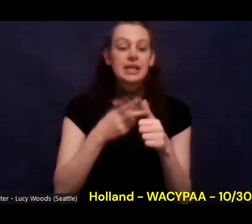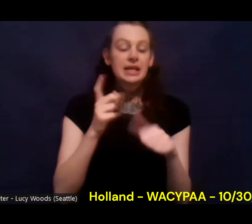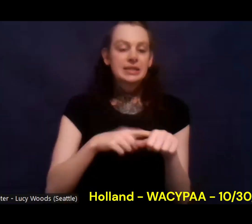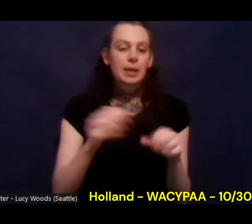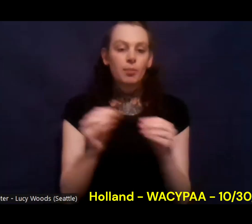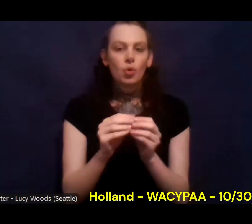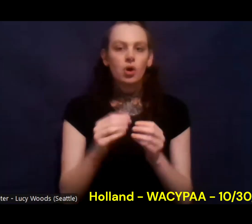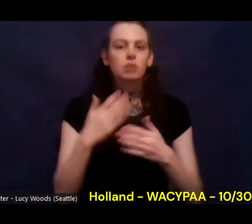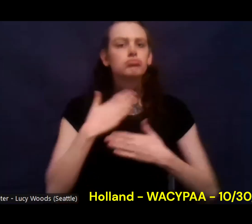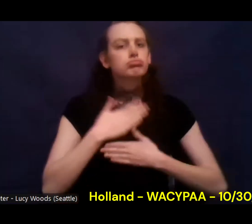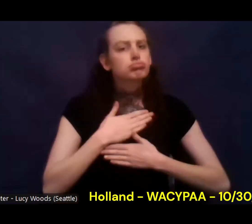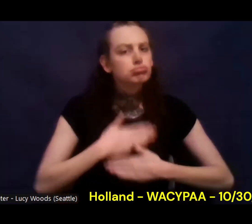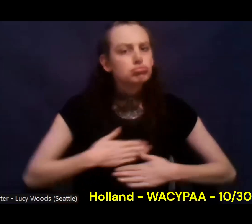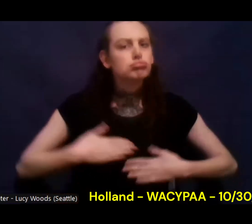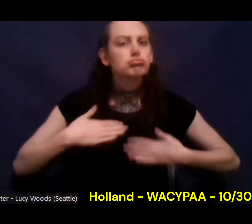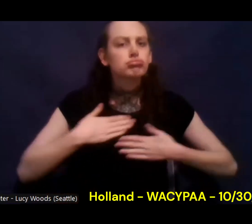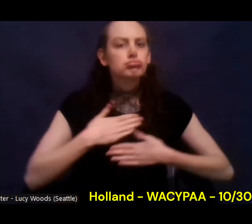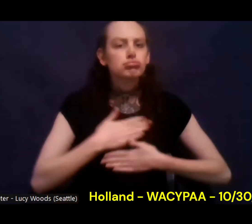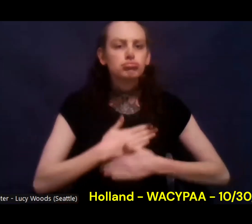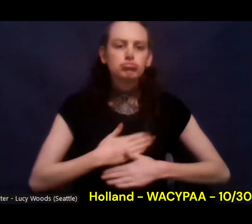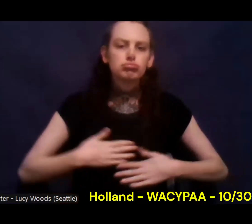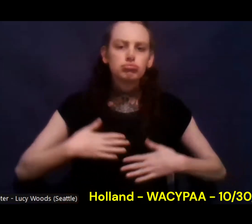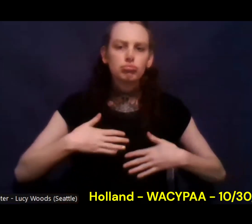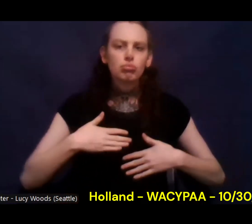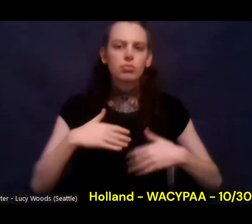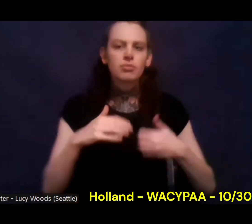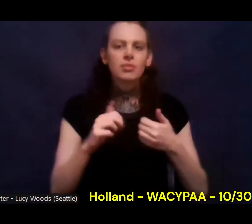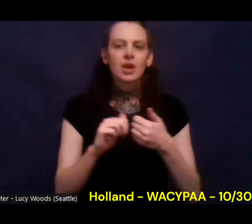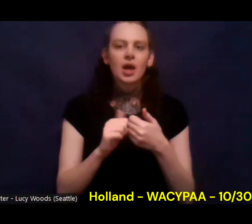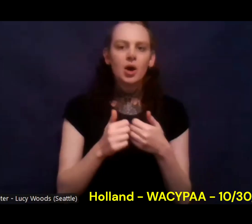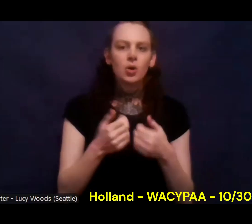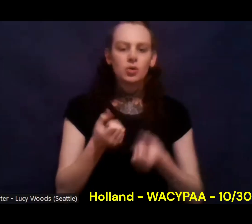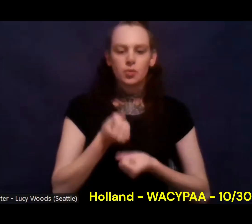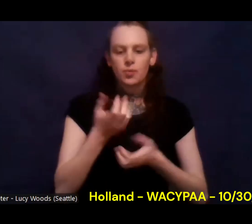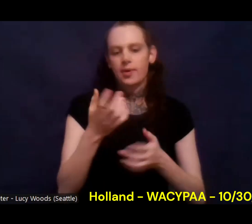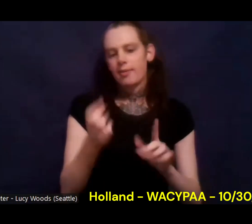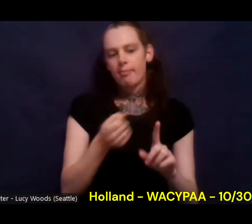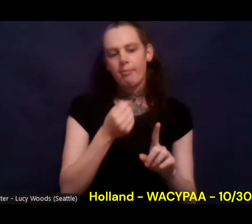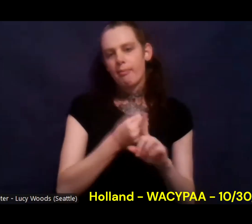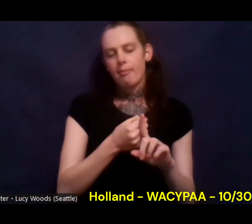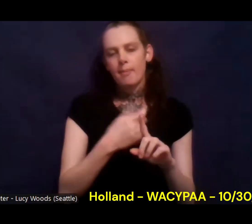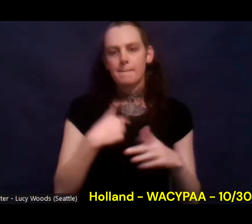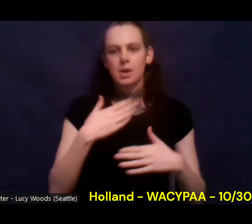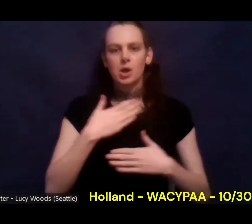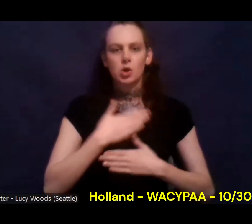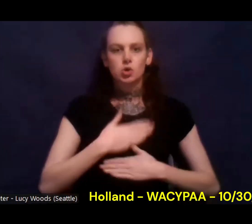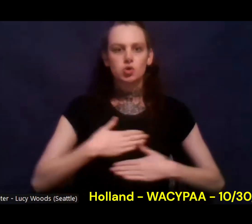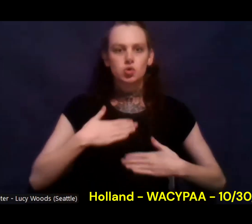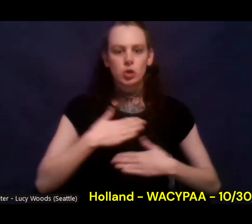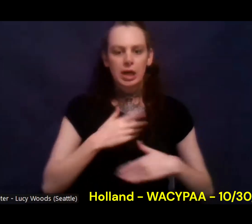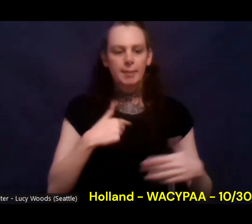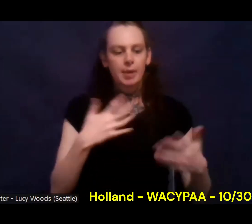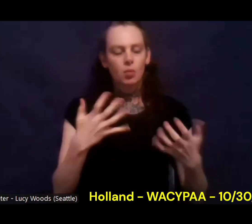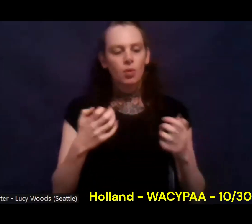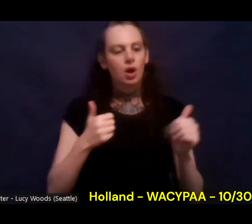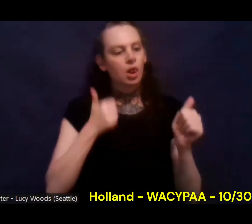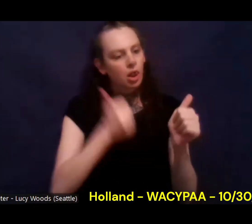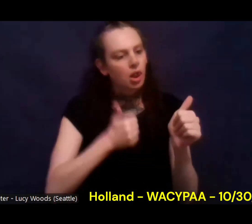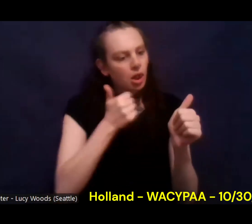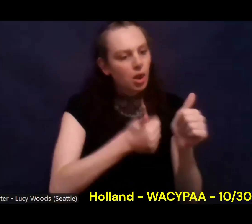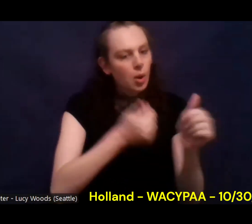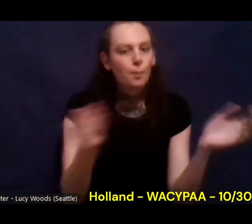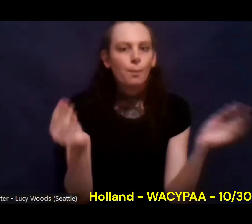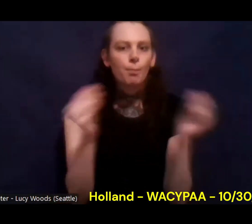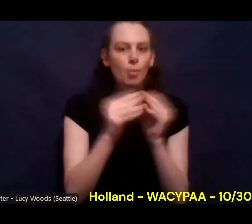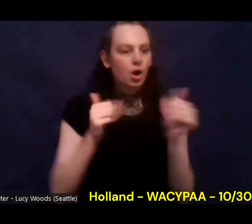enjoyable in a way that it was like it created an effect I enjoyed and I chased heavier than I did before.